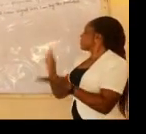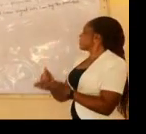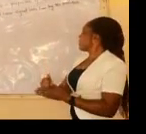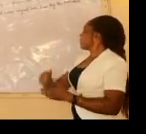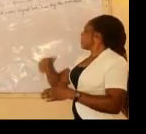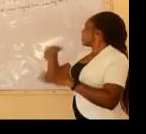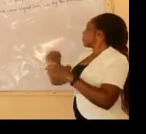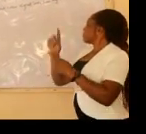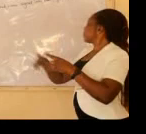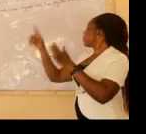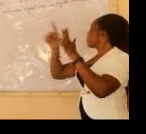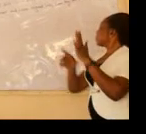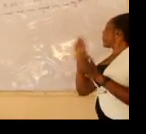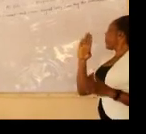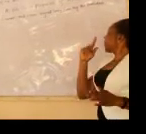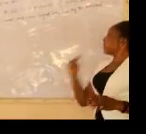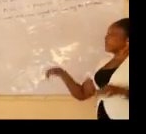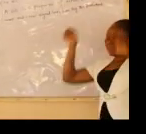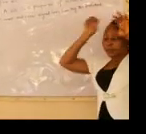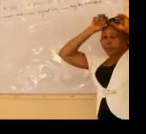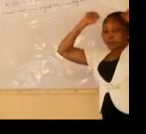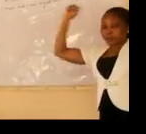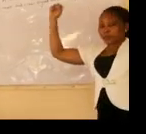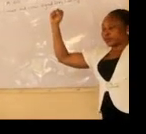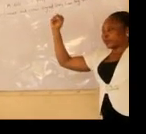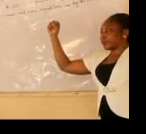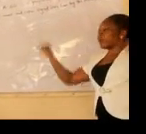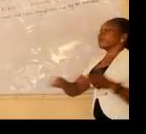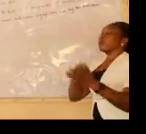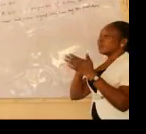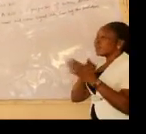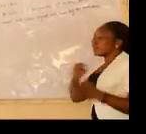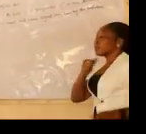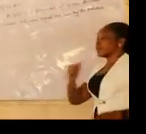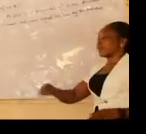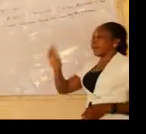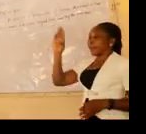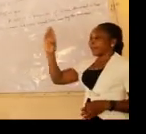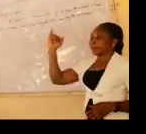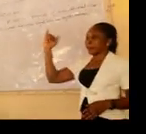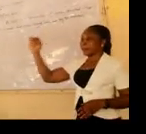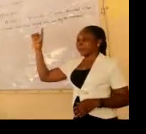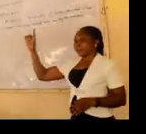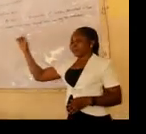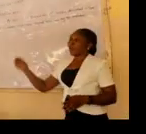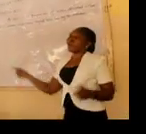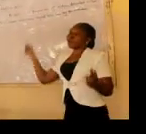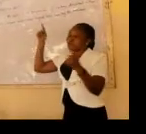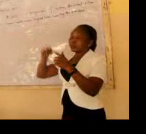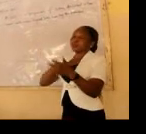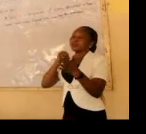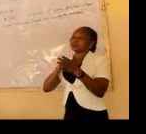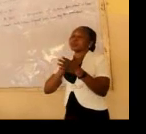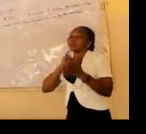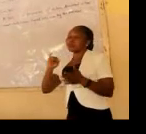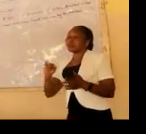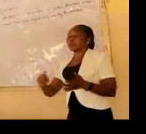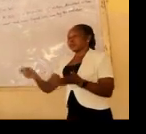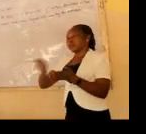president. So a bill is a bill until it is signed by the executive.